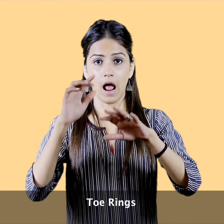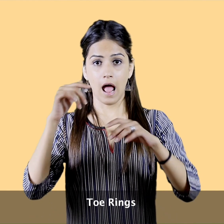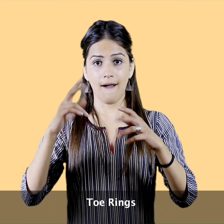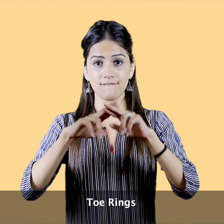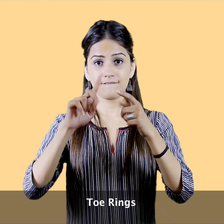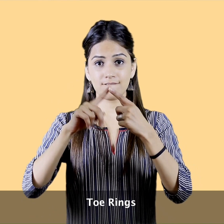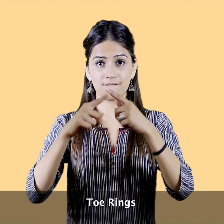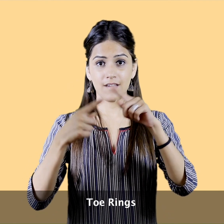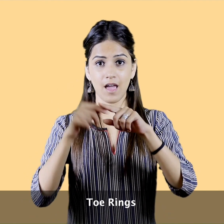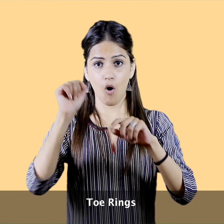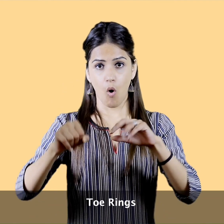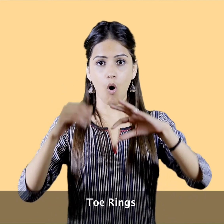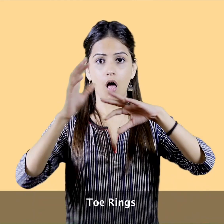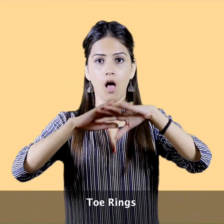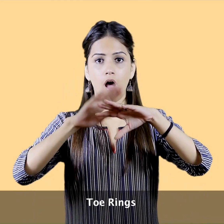toe rings,